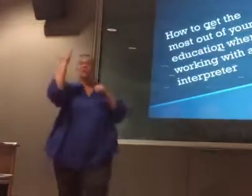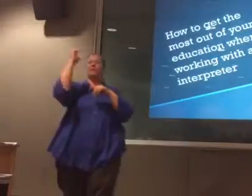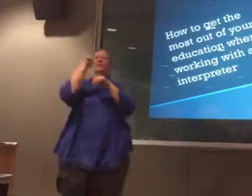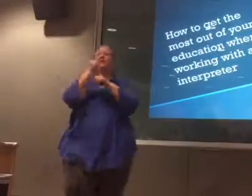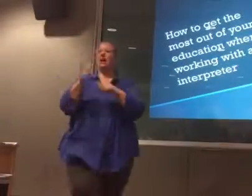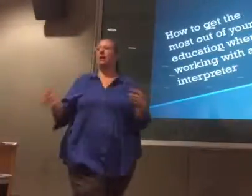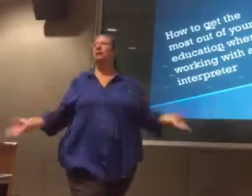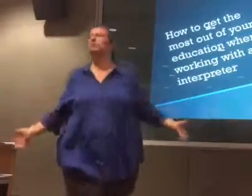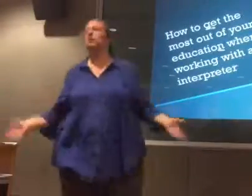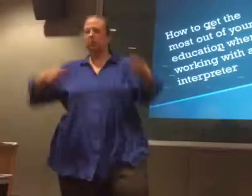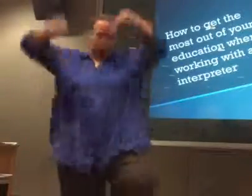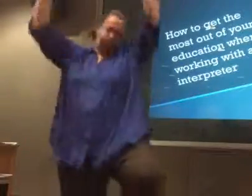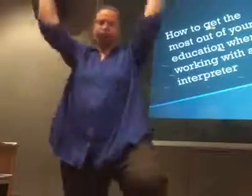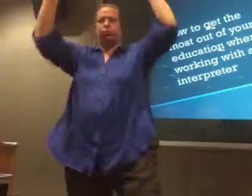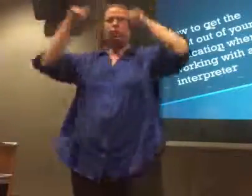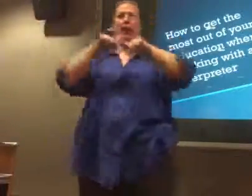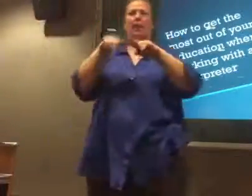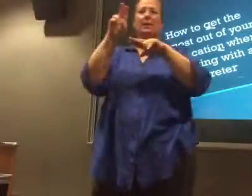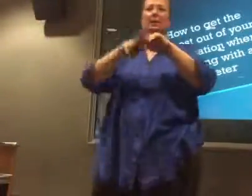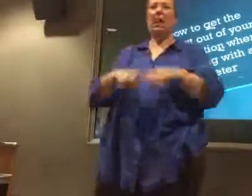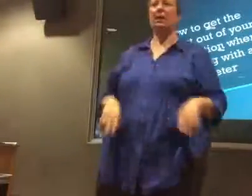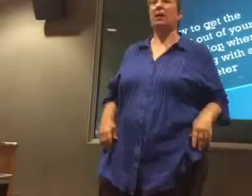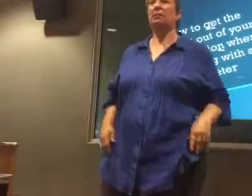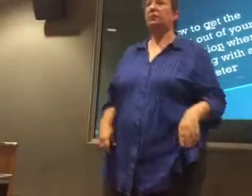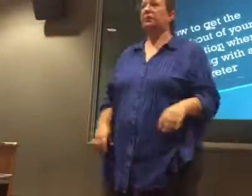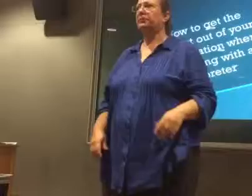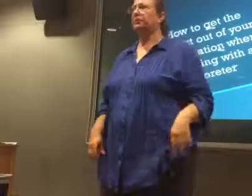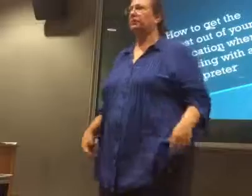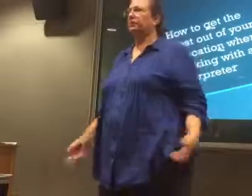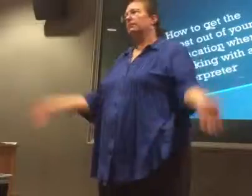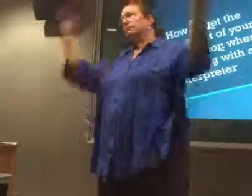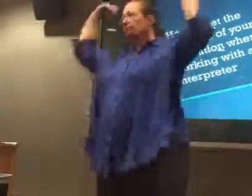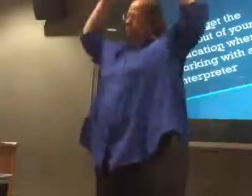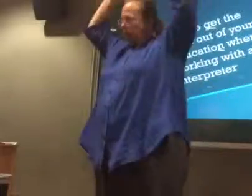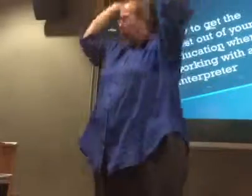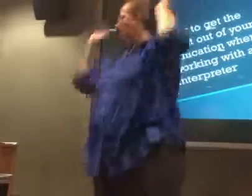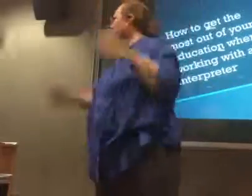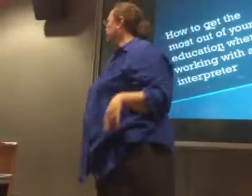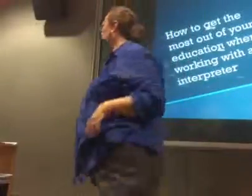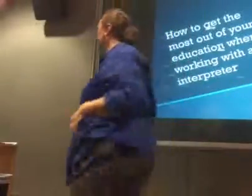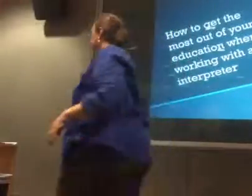Okay, everybody stand up, 15 seconds, cut it loose, and then you can sit back down.